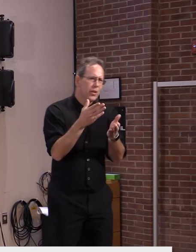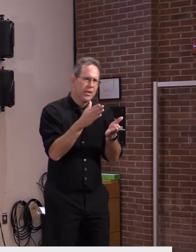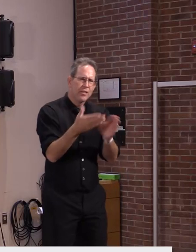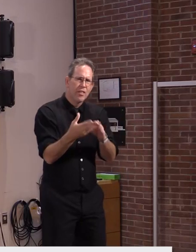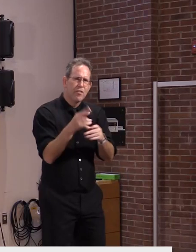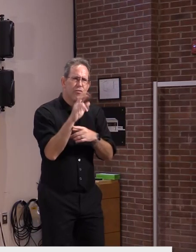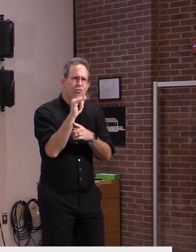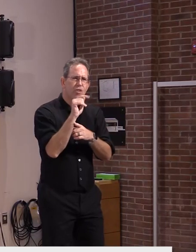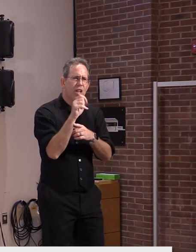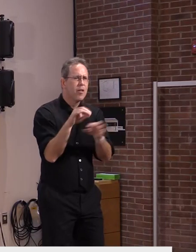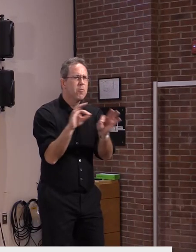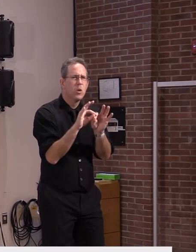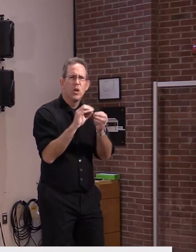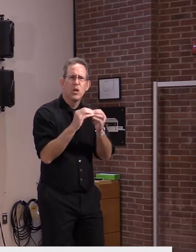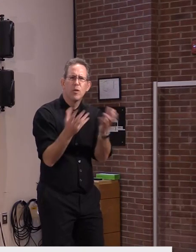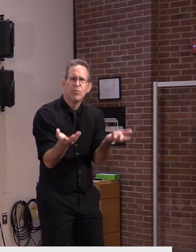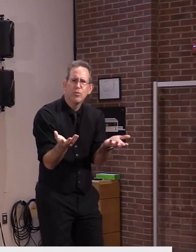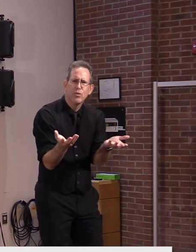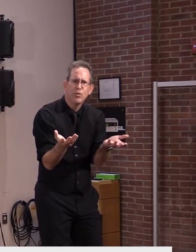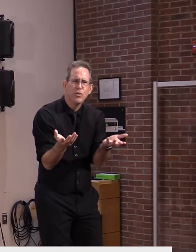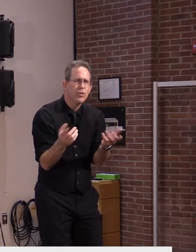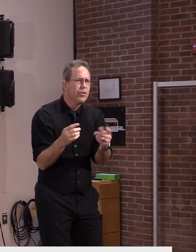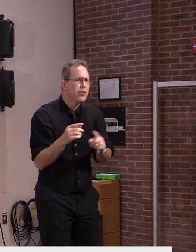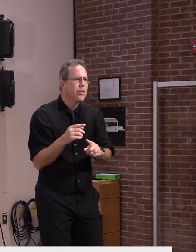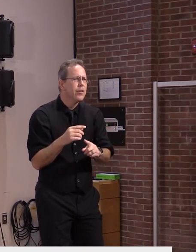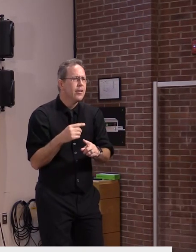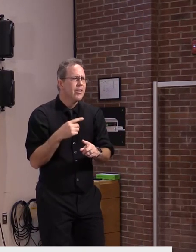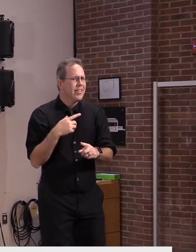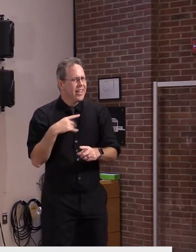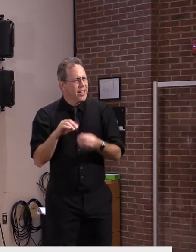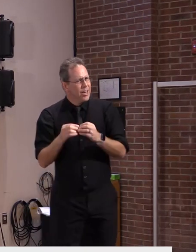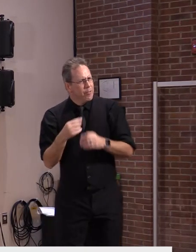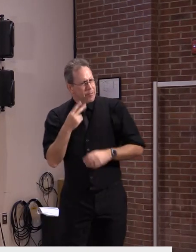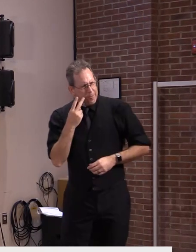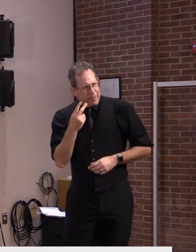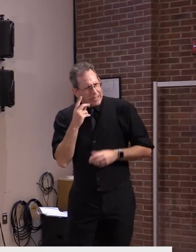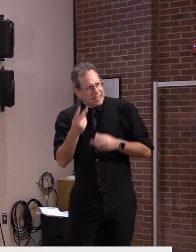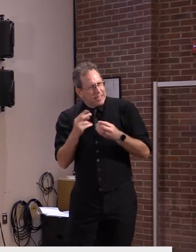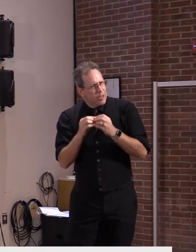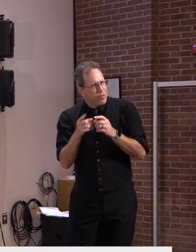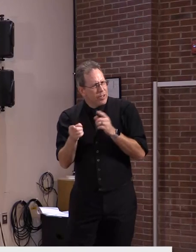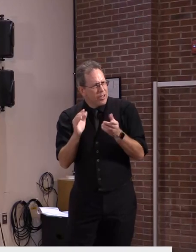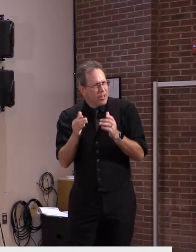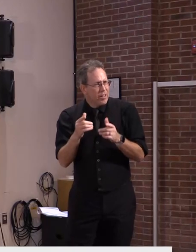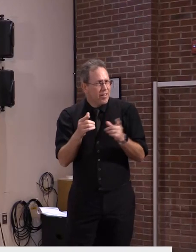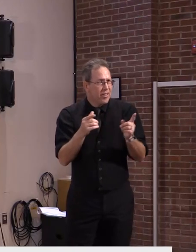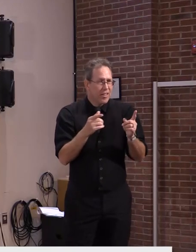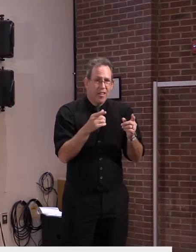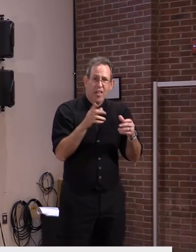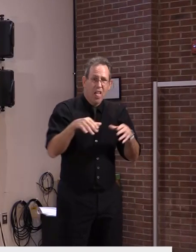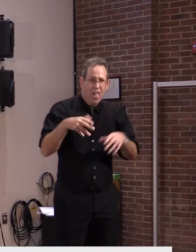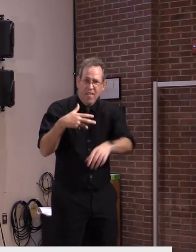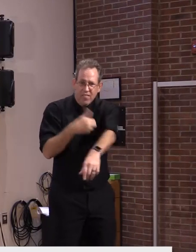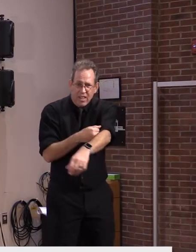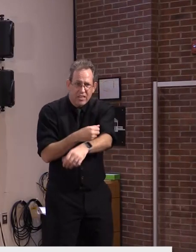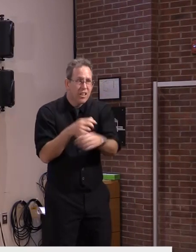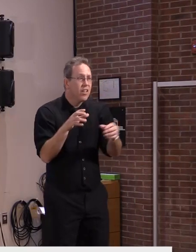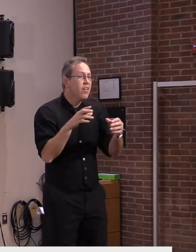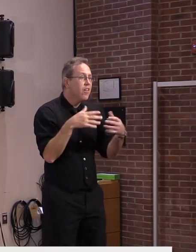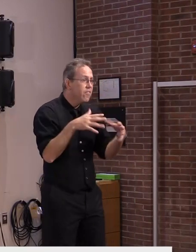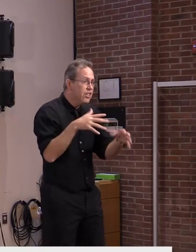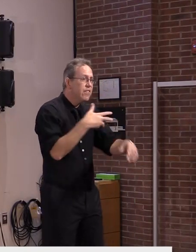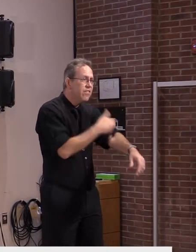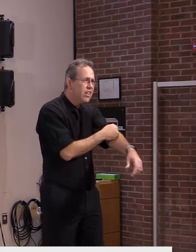about when examining the impact of the pandemic. I don't mean to be flippant or snarky about that. It